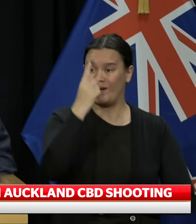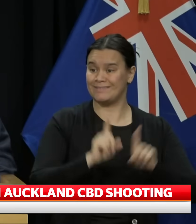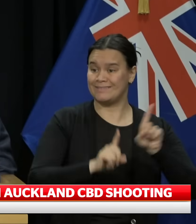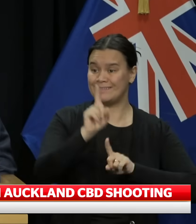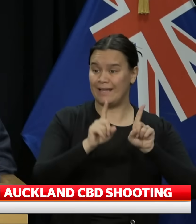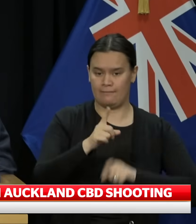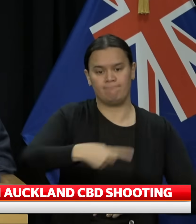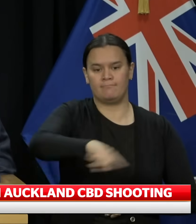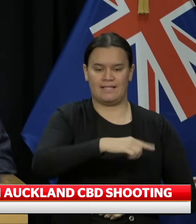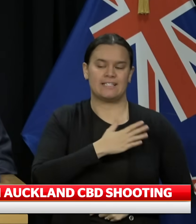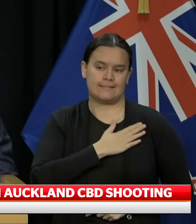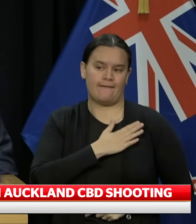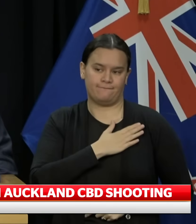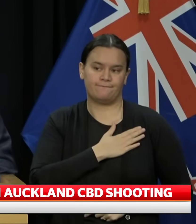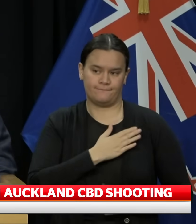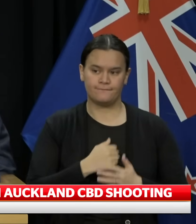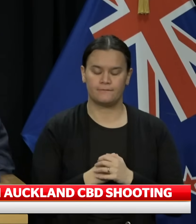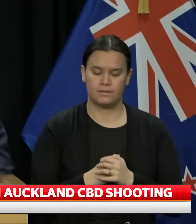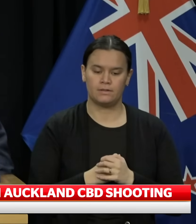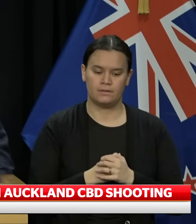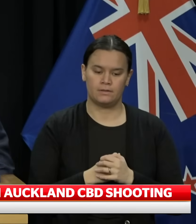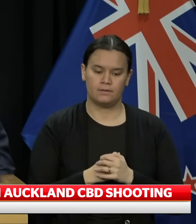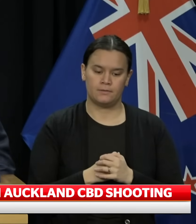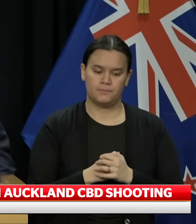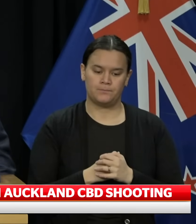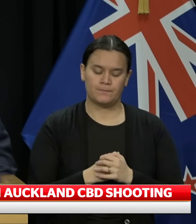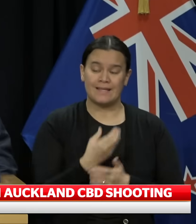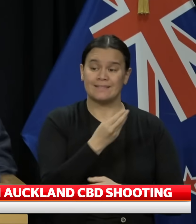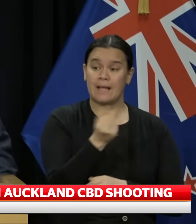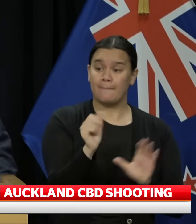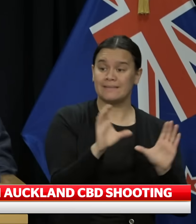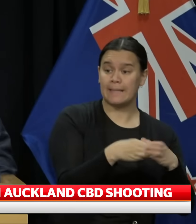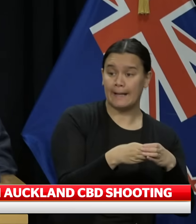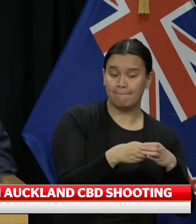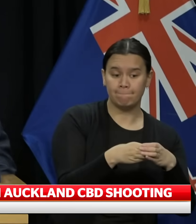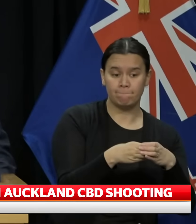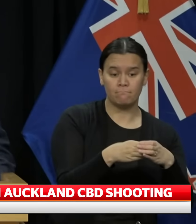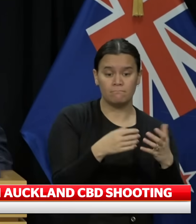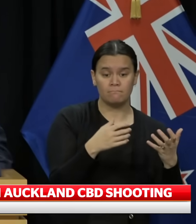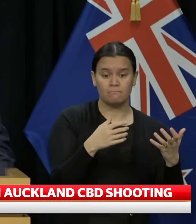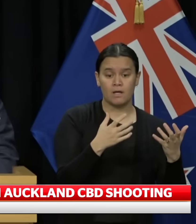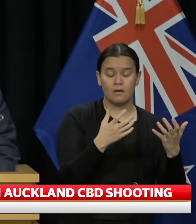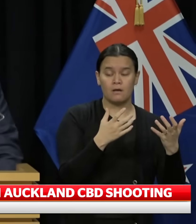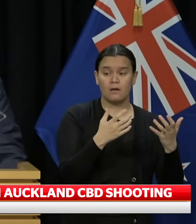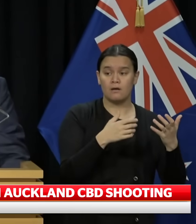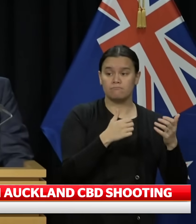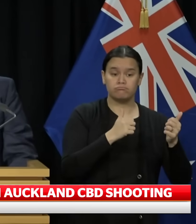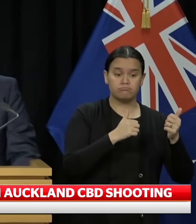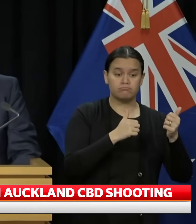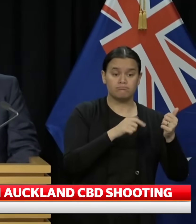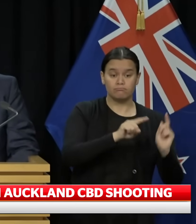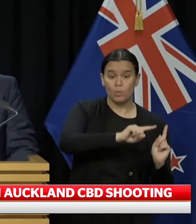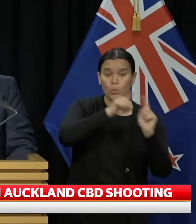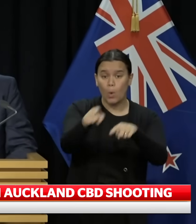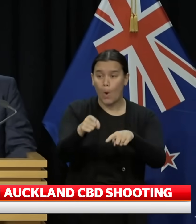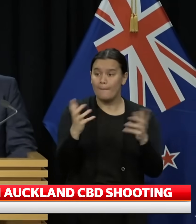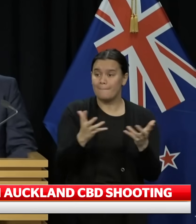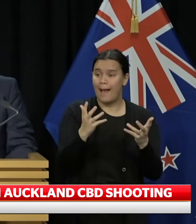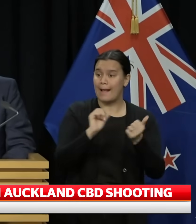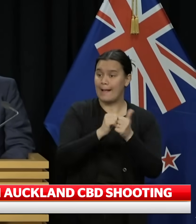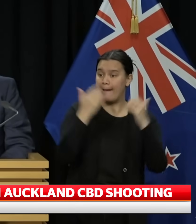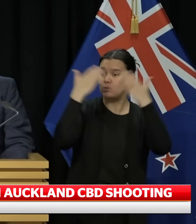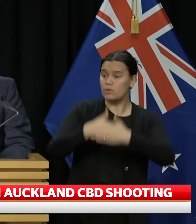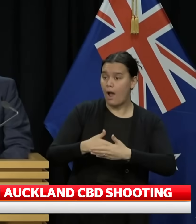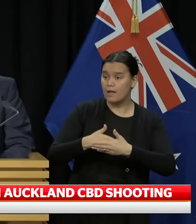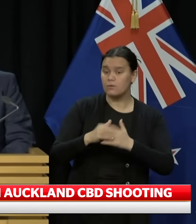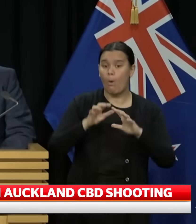business of today for them. For some of them, that involves playing this evening. For others, that involves moving to other locations in New Zealand to